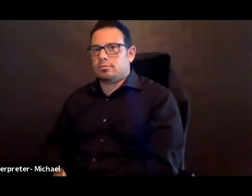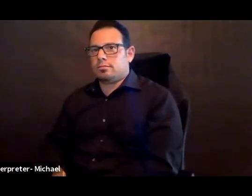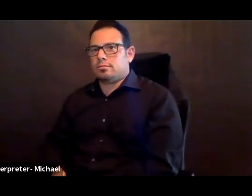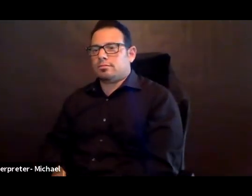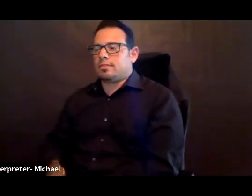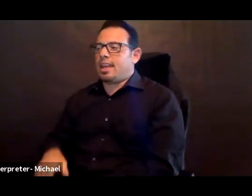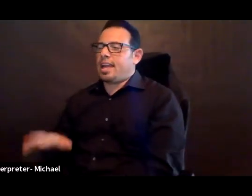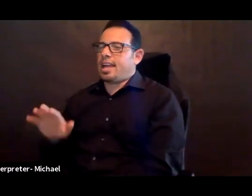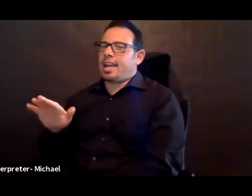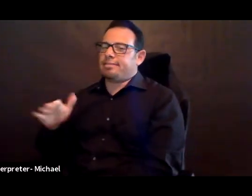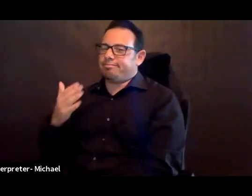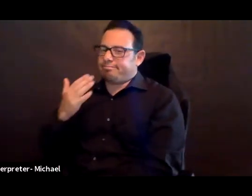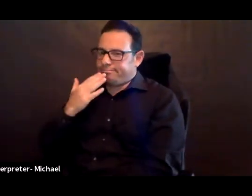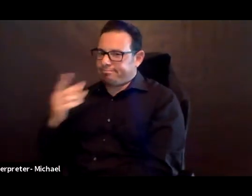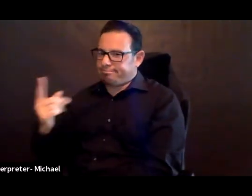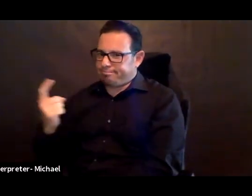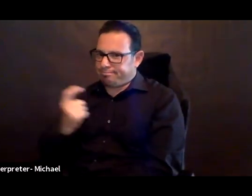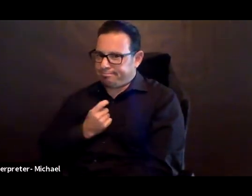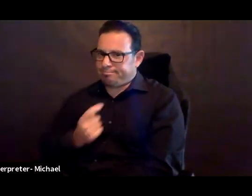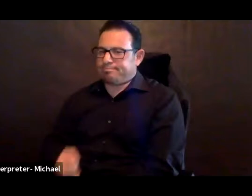quite welcome on the part of